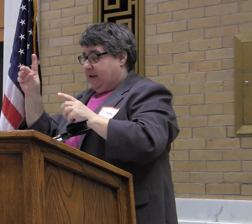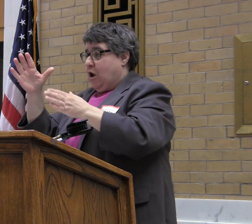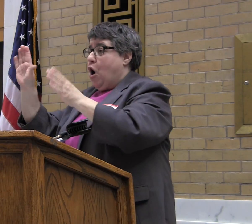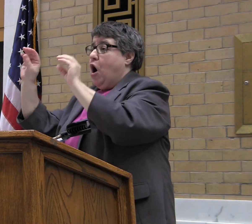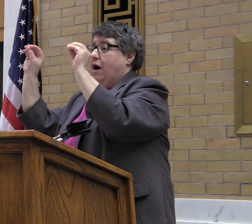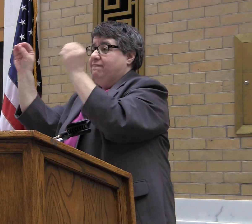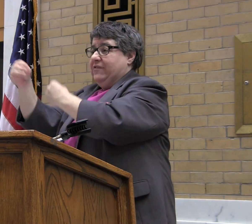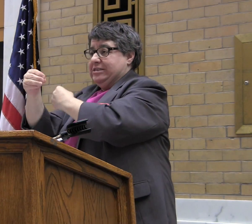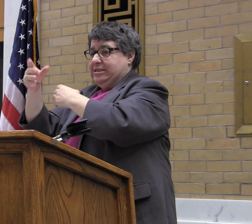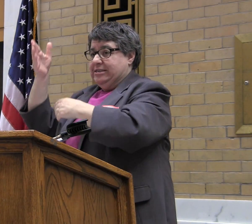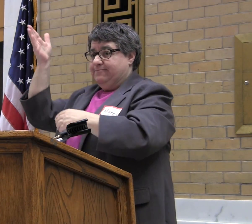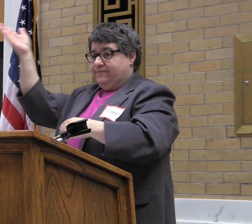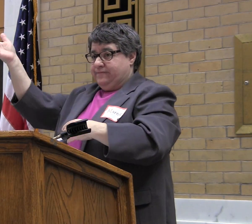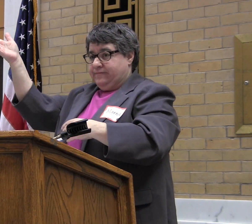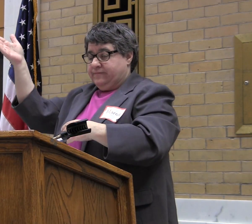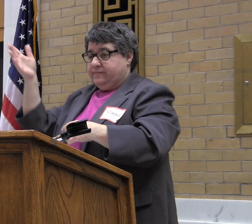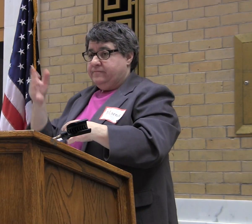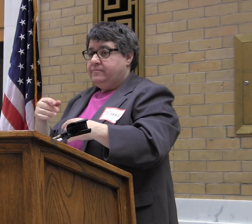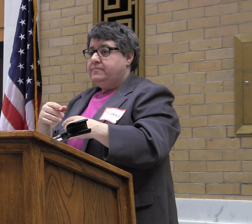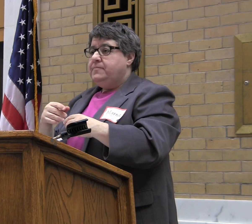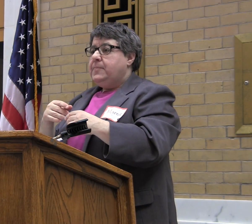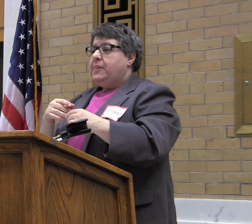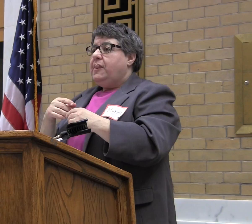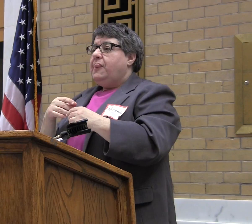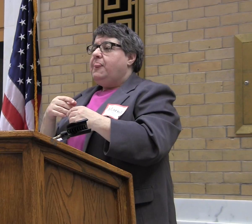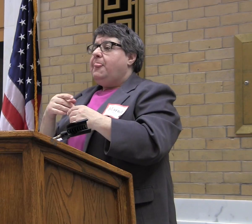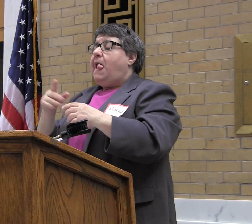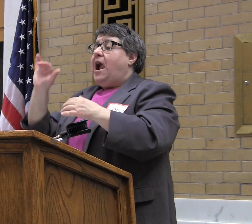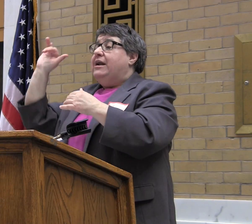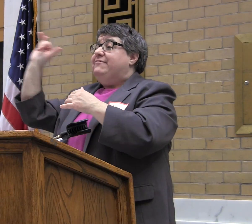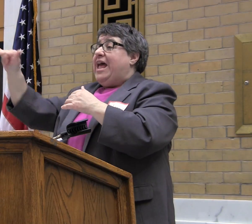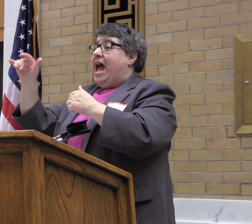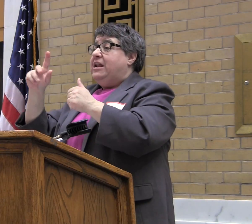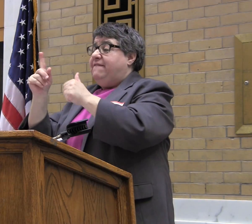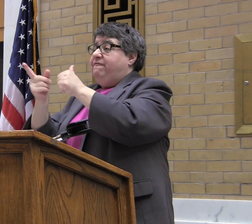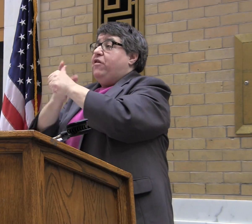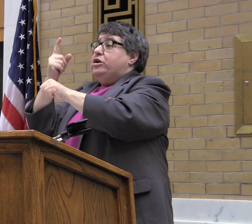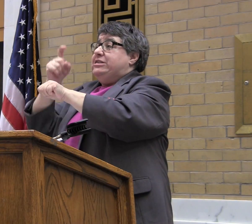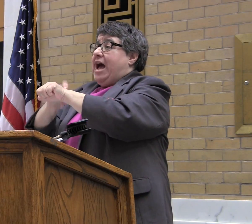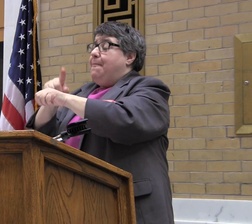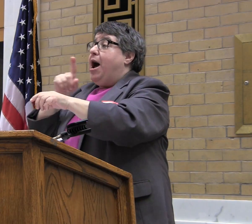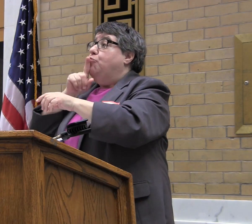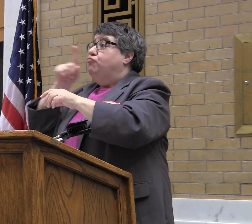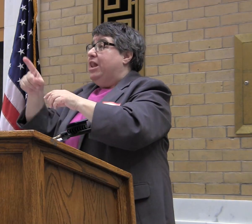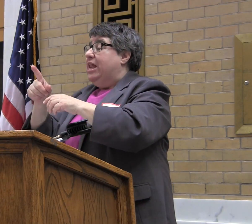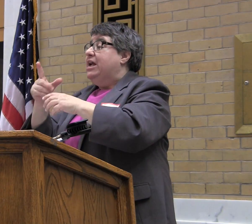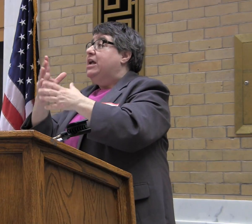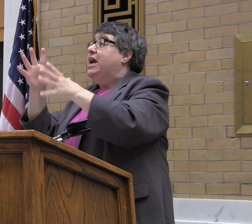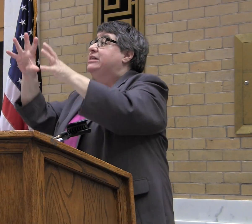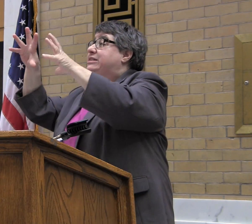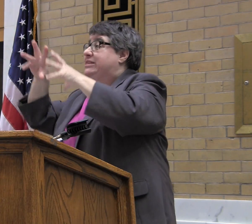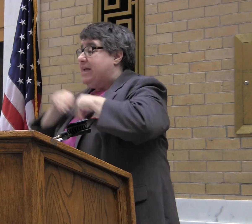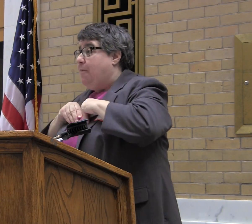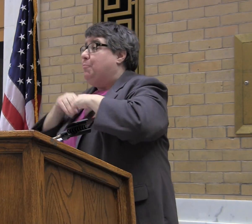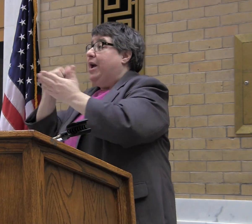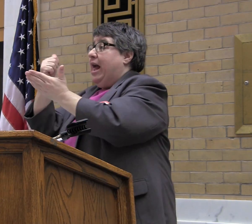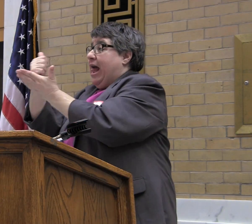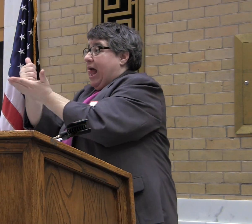Wakefield, at the Wakefield office location. That was the first time